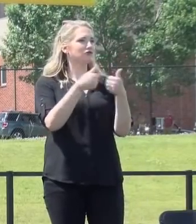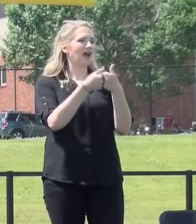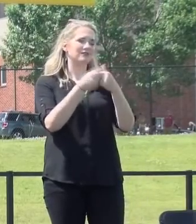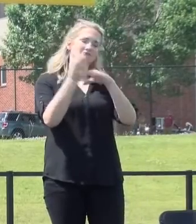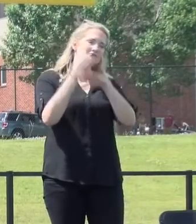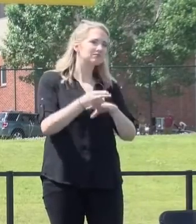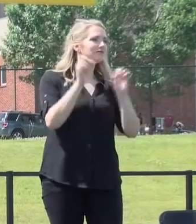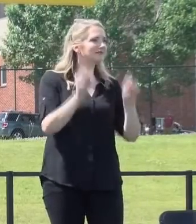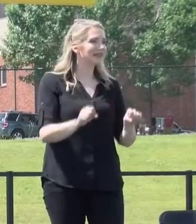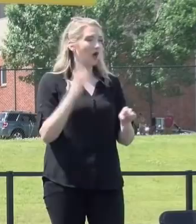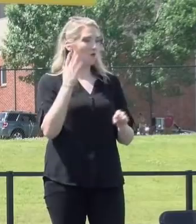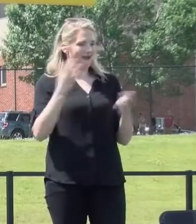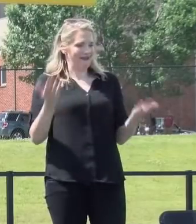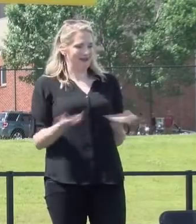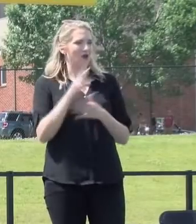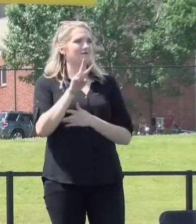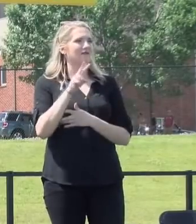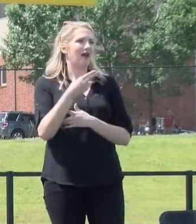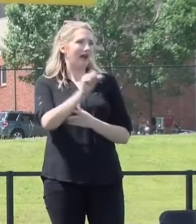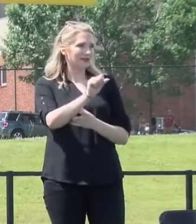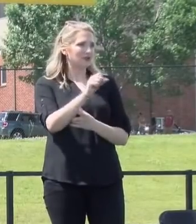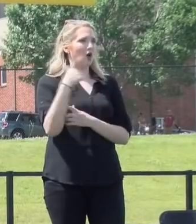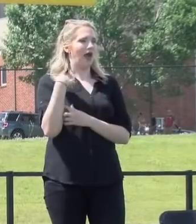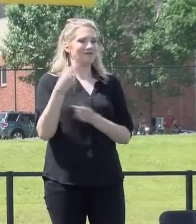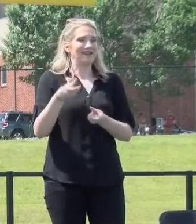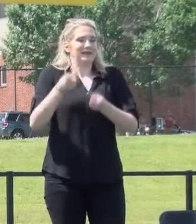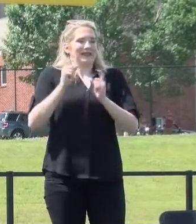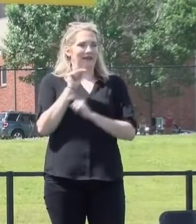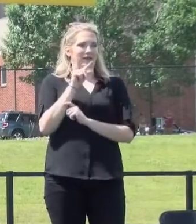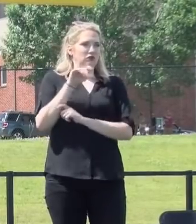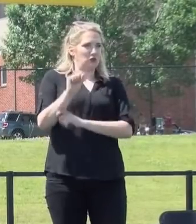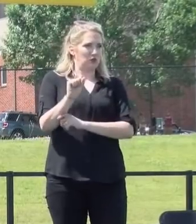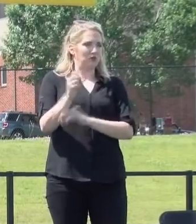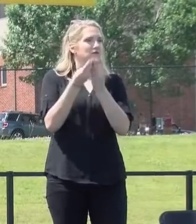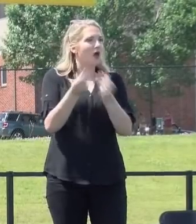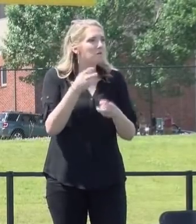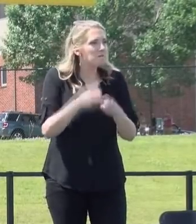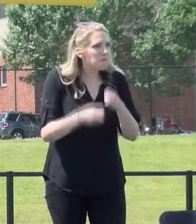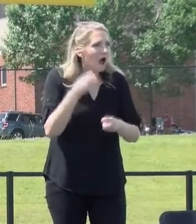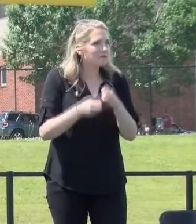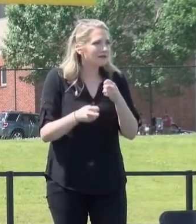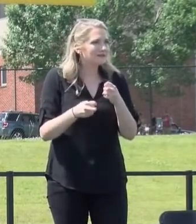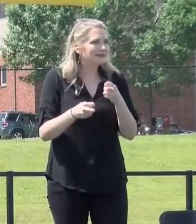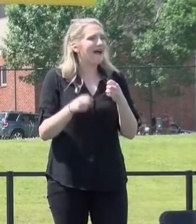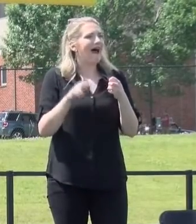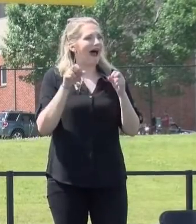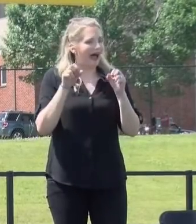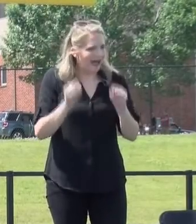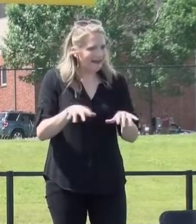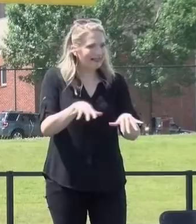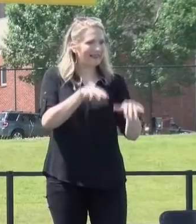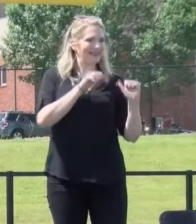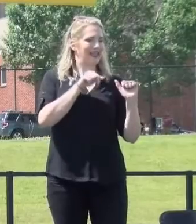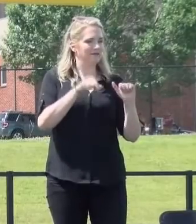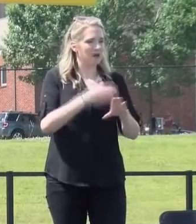at Valley, we were given the tools to solve these problems and leave this place we call home better than we found